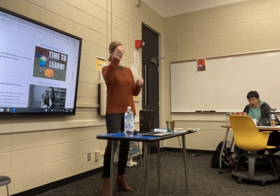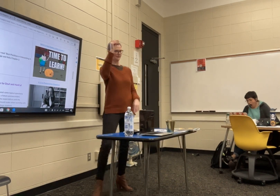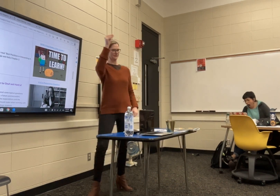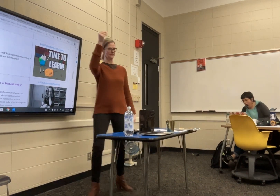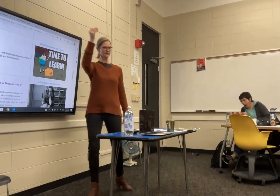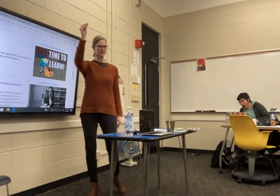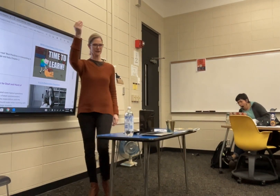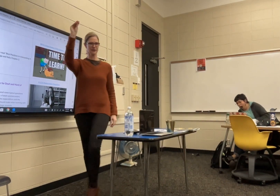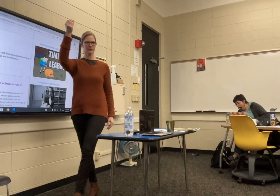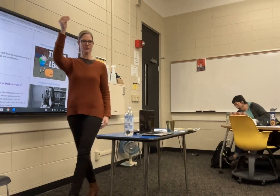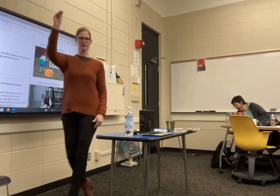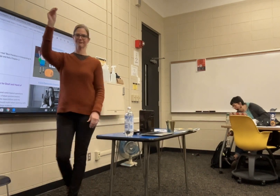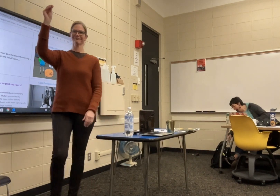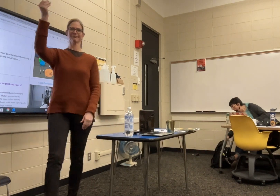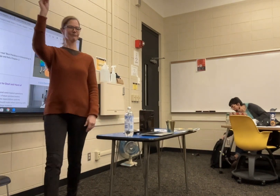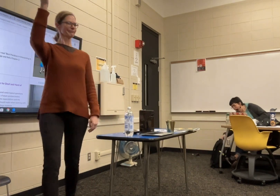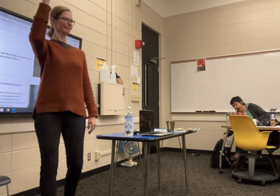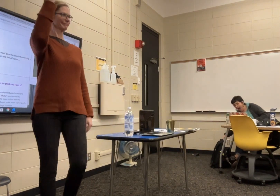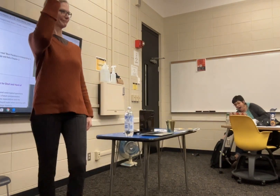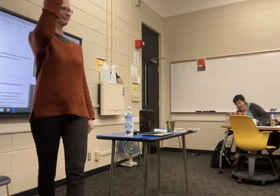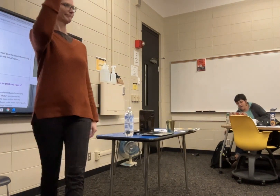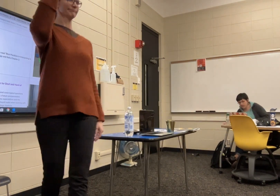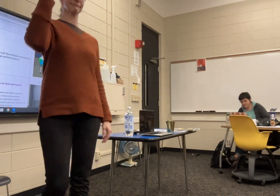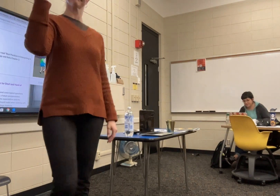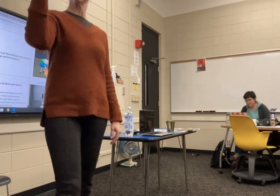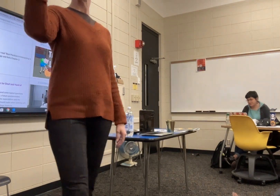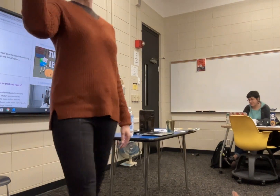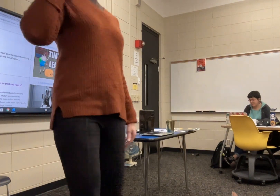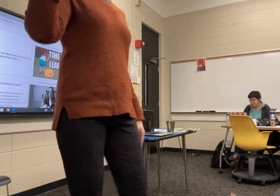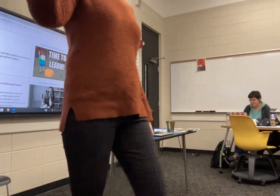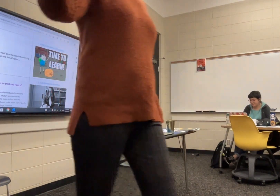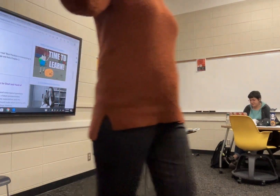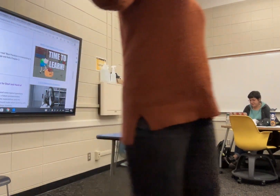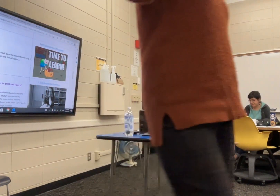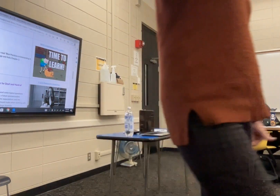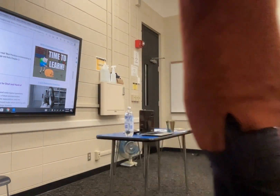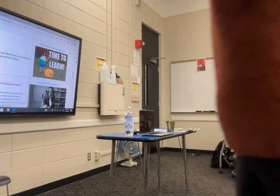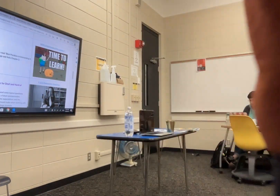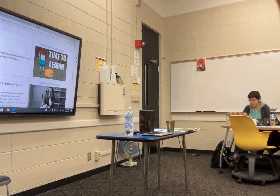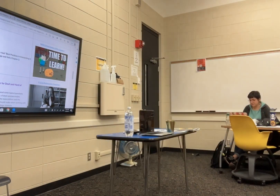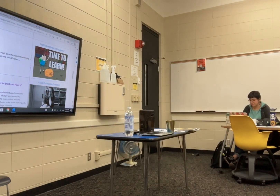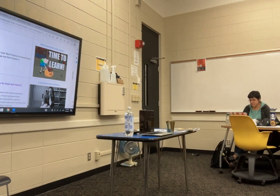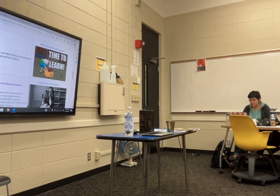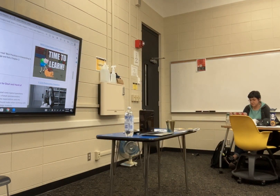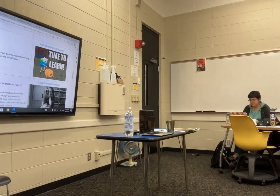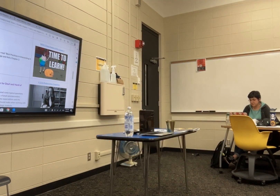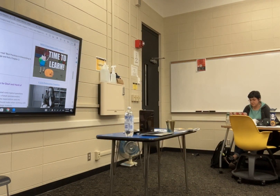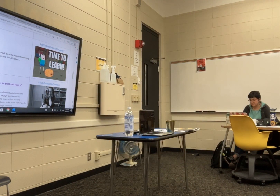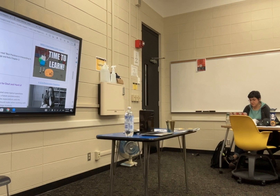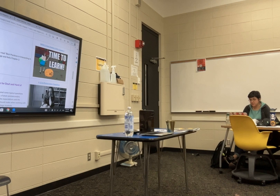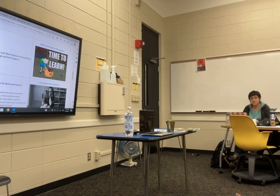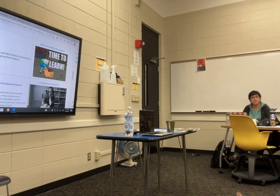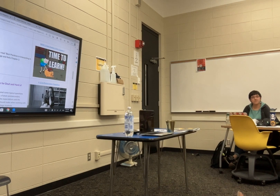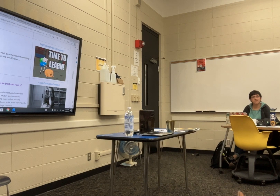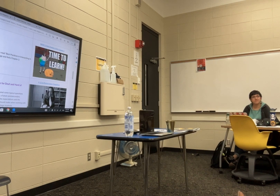You have fewer 3x5 cards. Go ahead and take them out, and please make sure the only window open on your computer is for the Show What You Know.